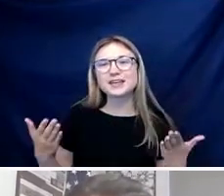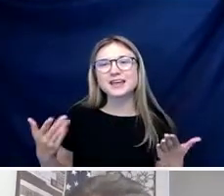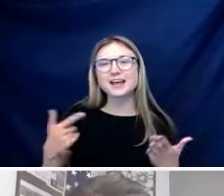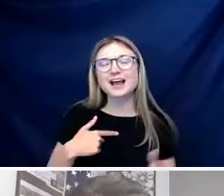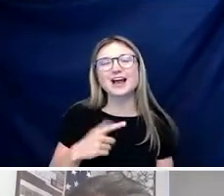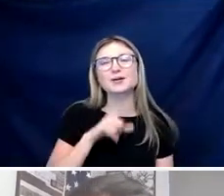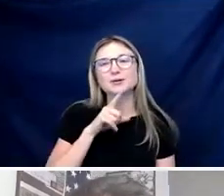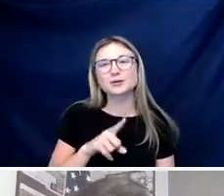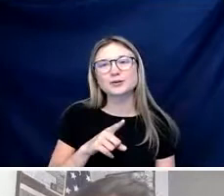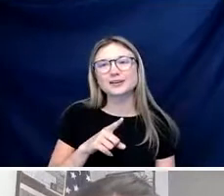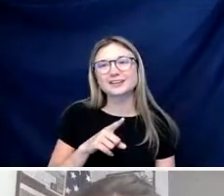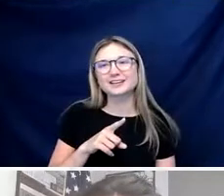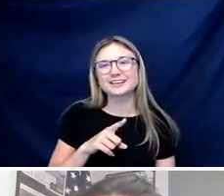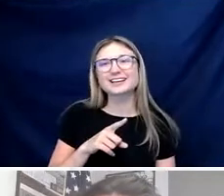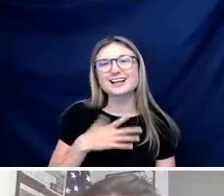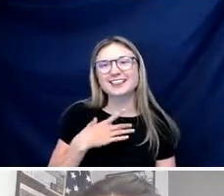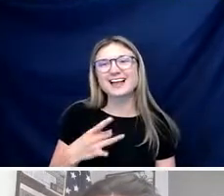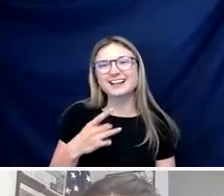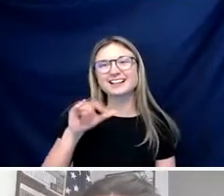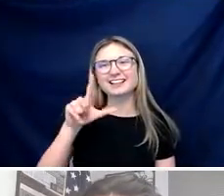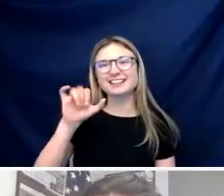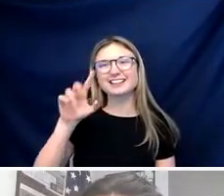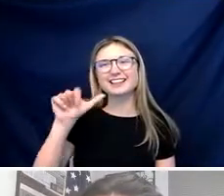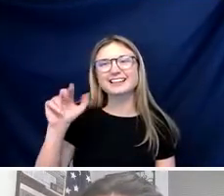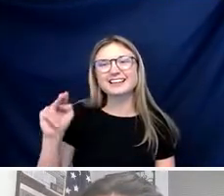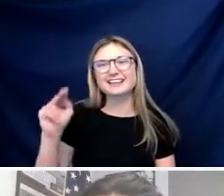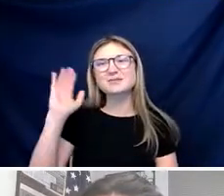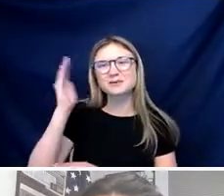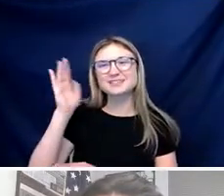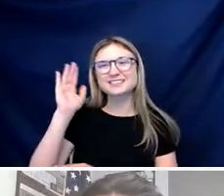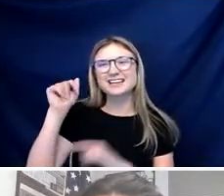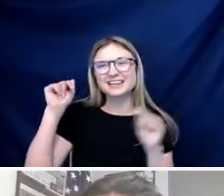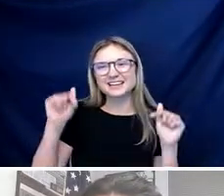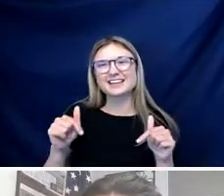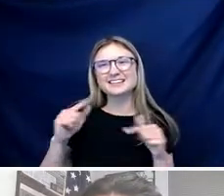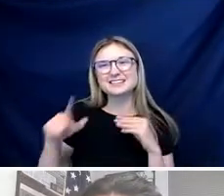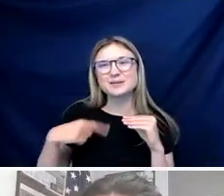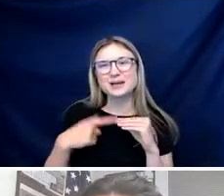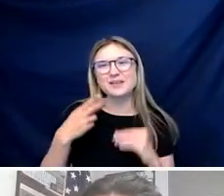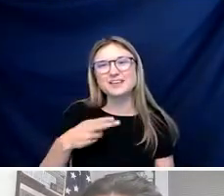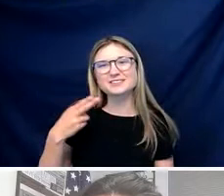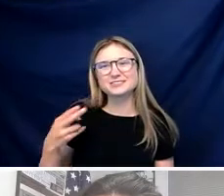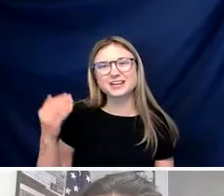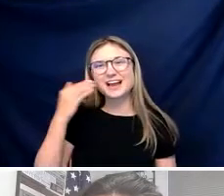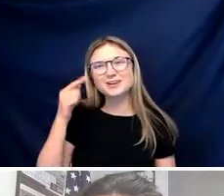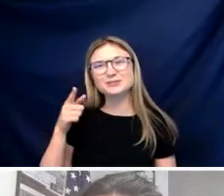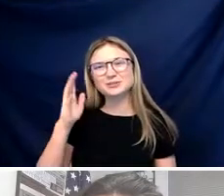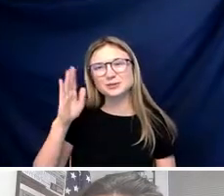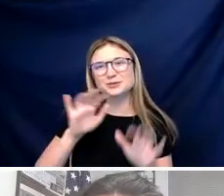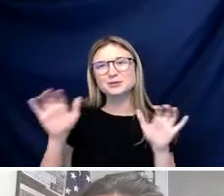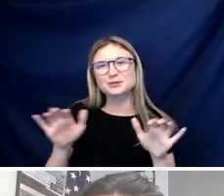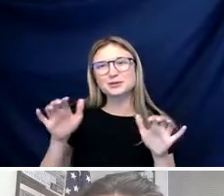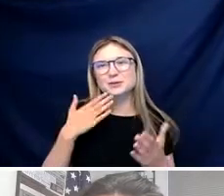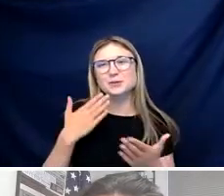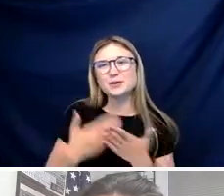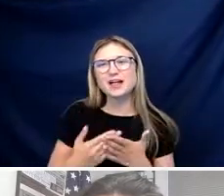like Lillian presenting this on the history, and I know she'll do really well on that. I